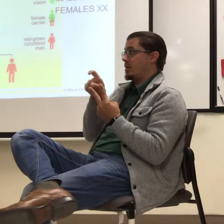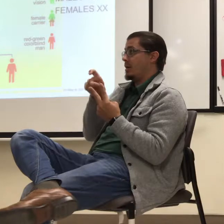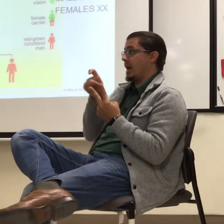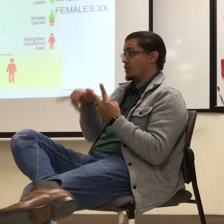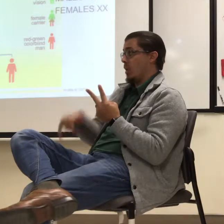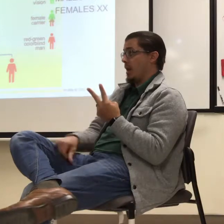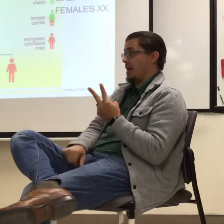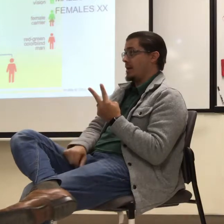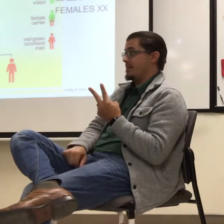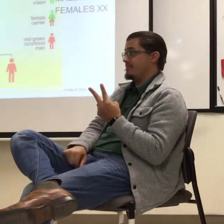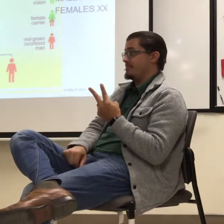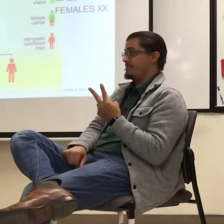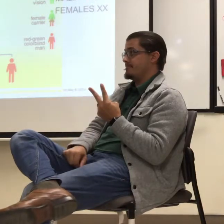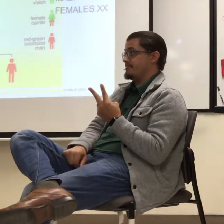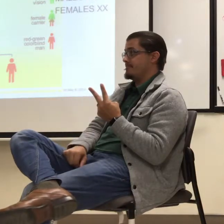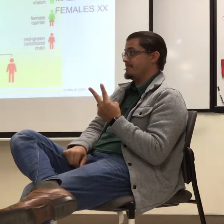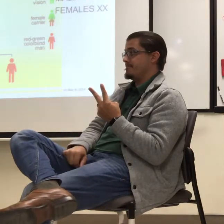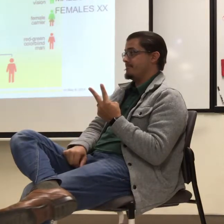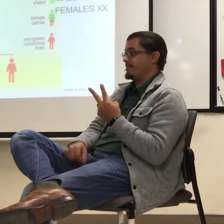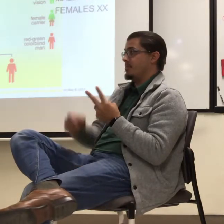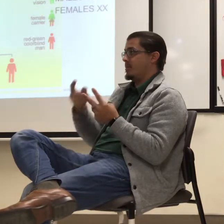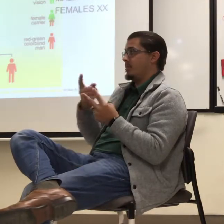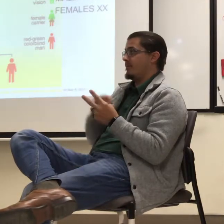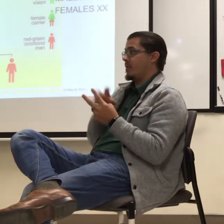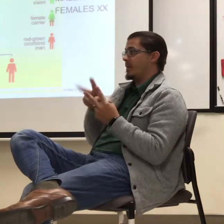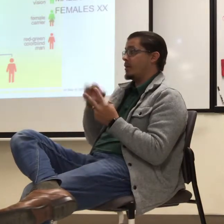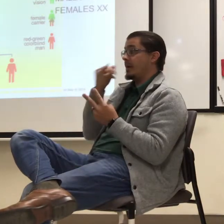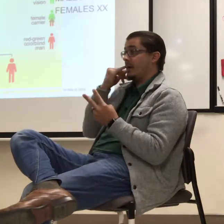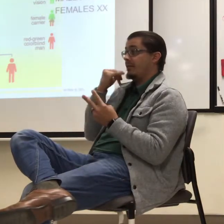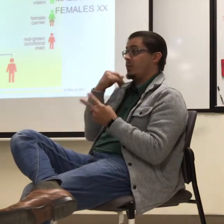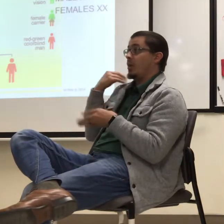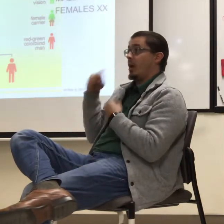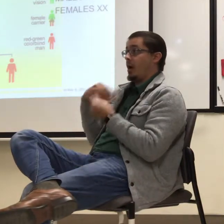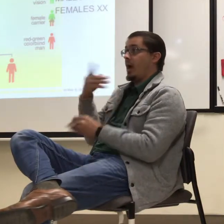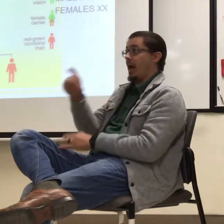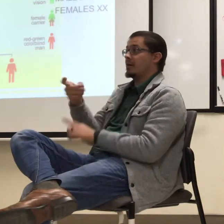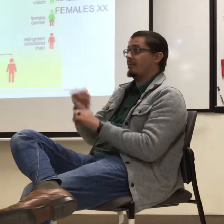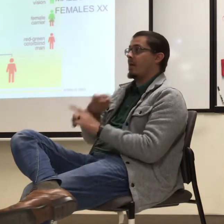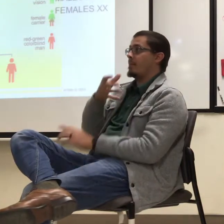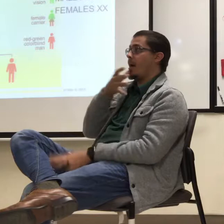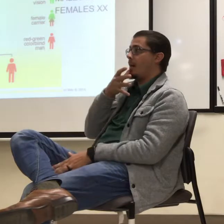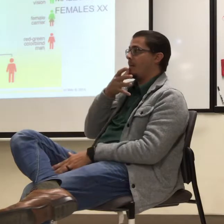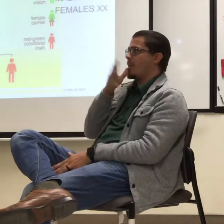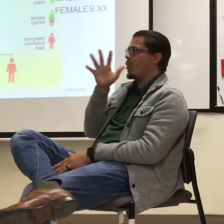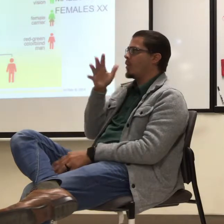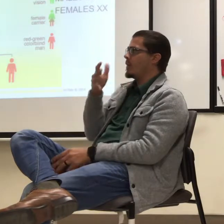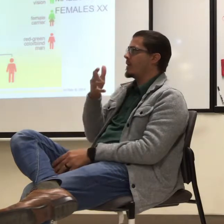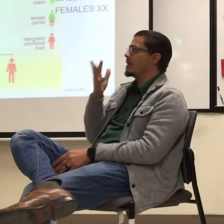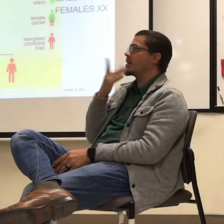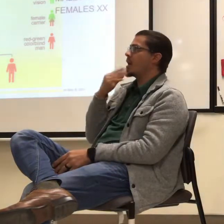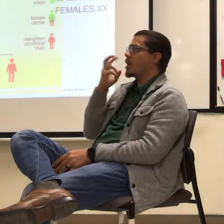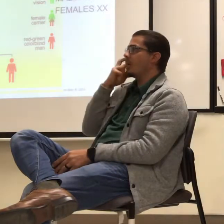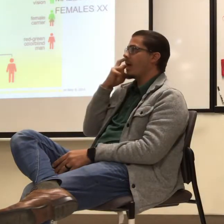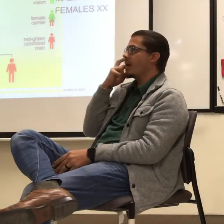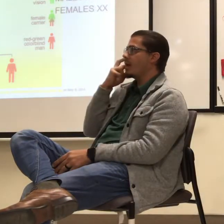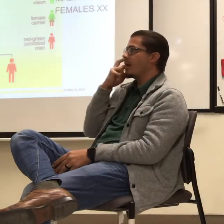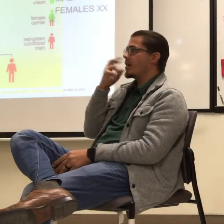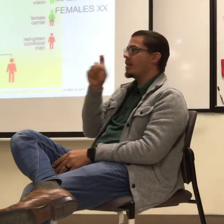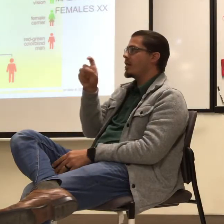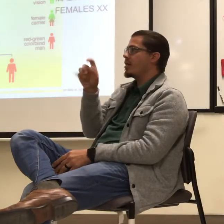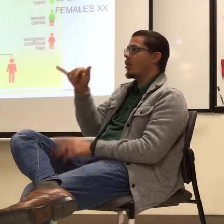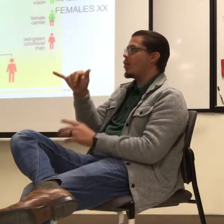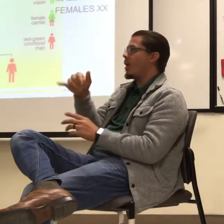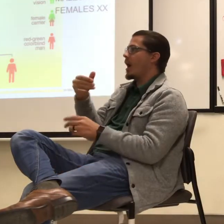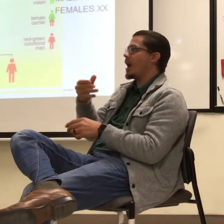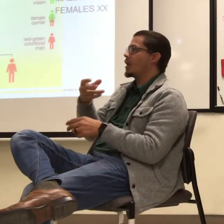XY. If you get the X from mom, you're colorblind. The Y chromosome isn't going to